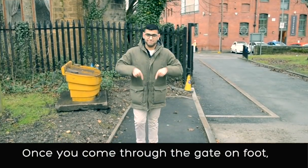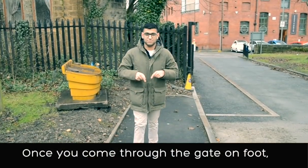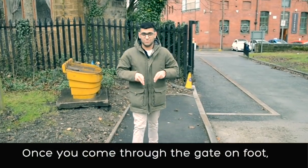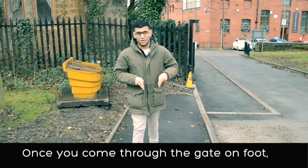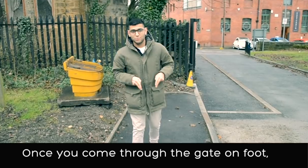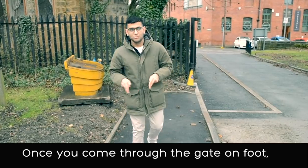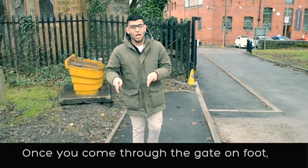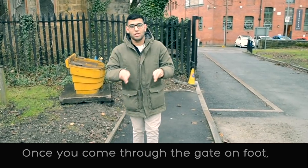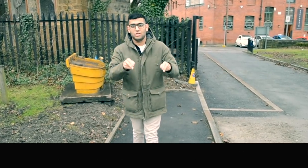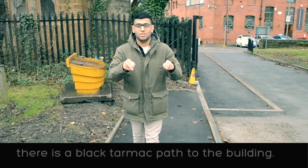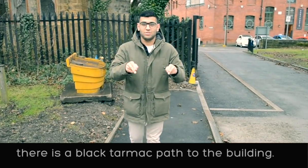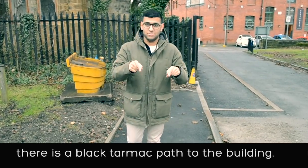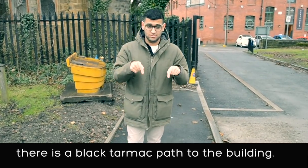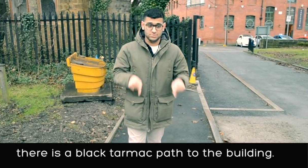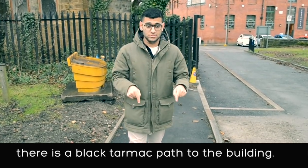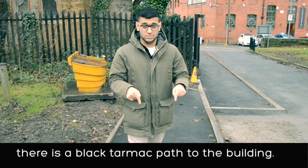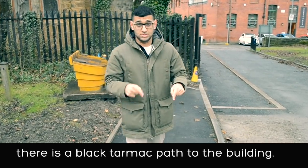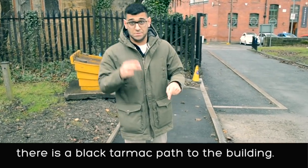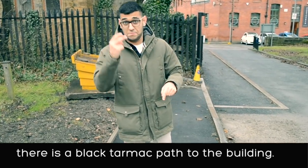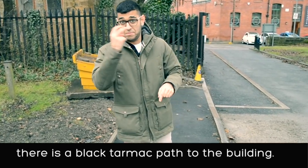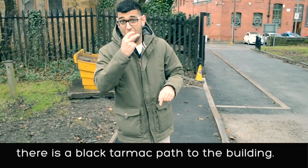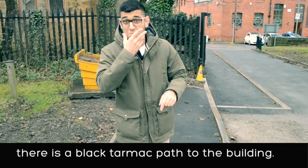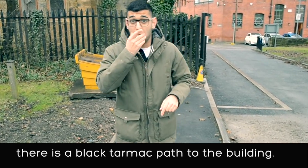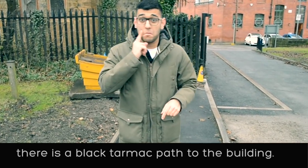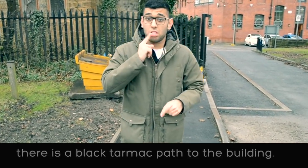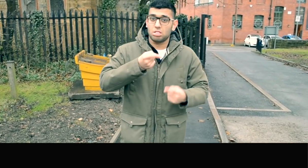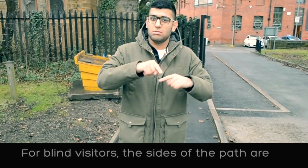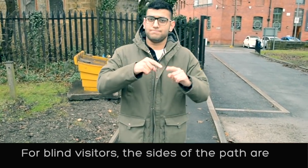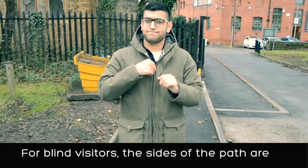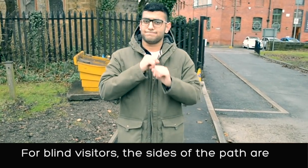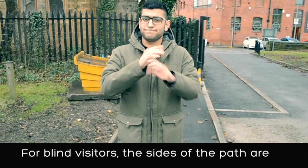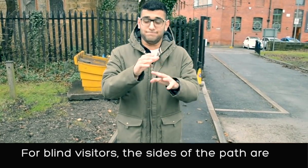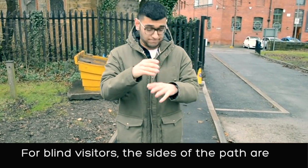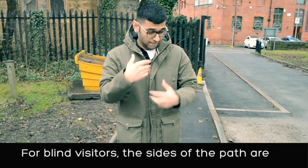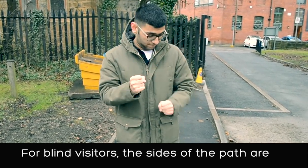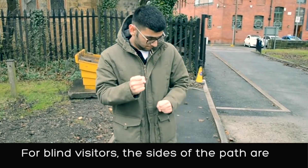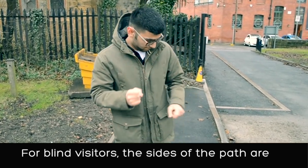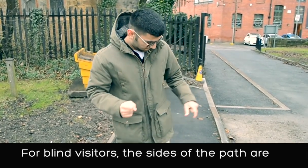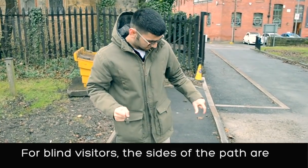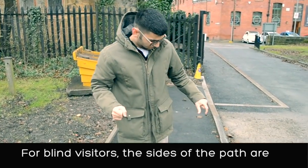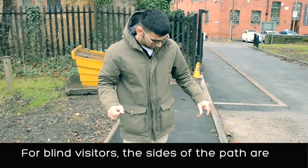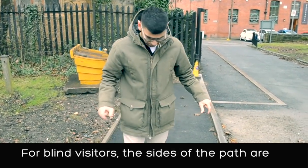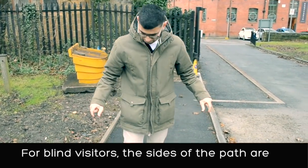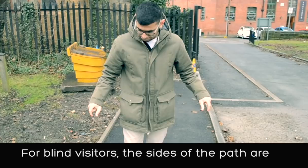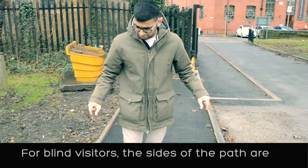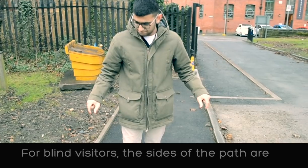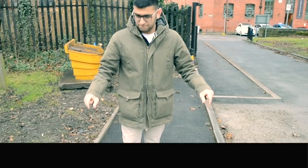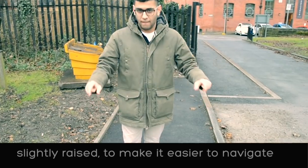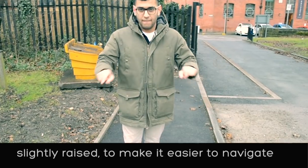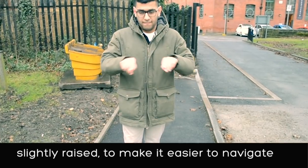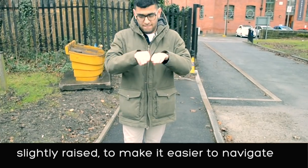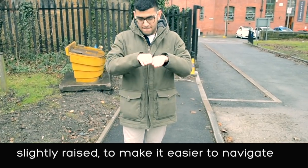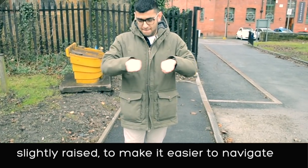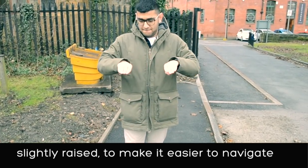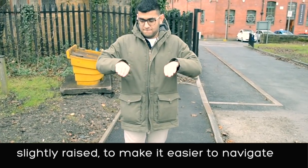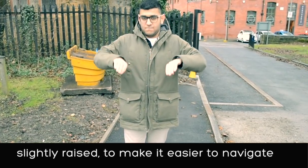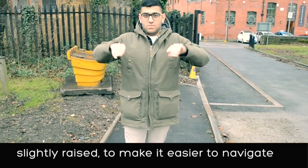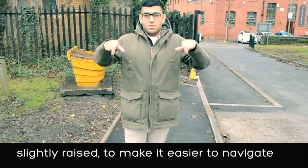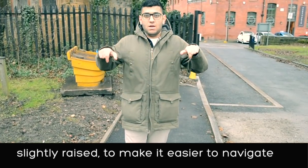Once you come through the gate on foot, there is a black tarmac path to the building. For blind visitors, the sides of the path are slightly